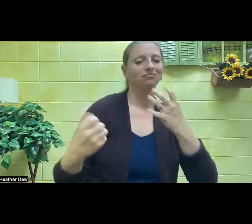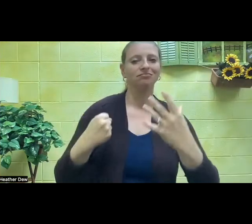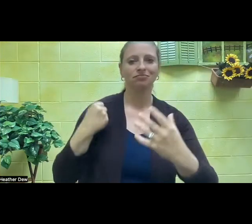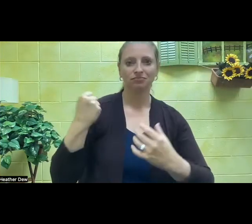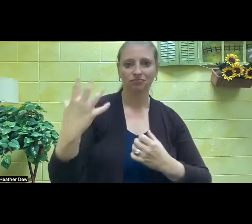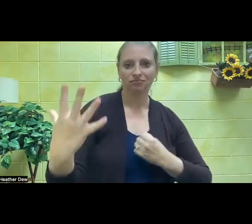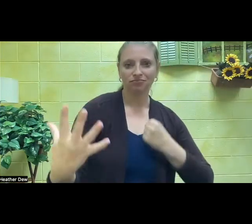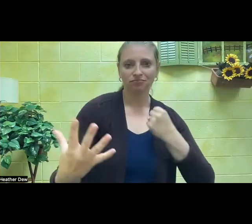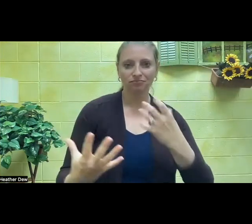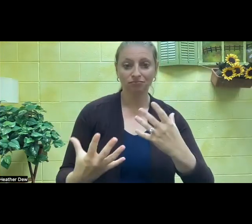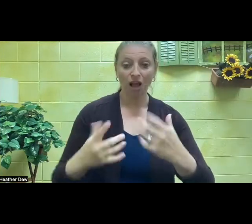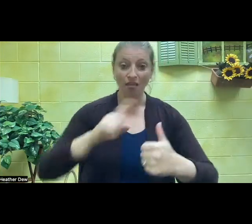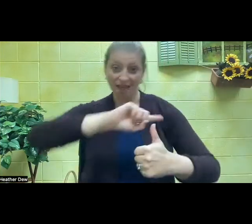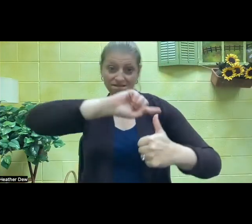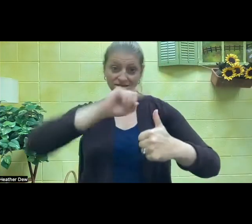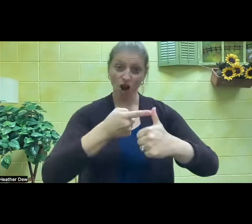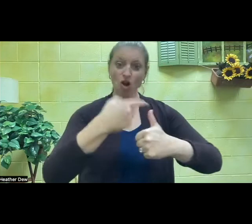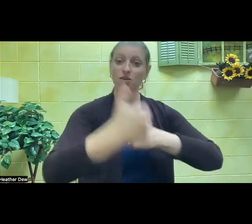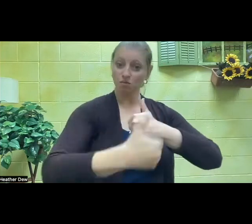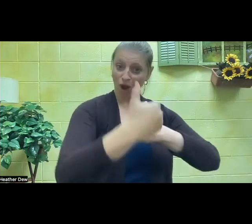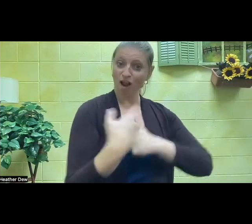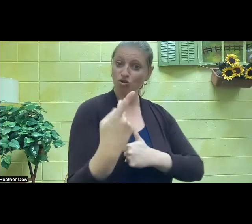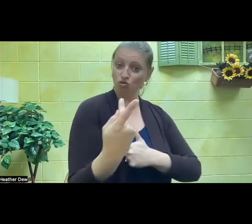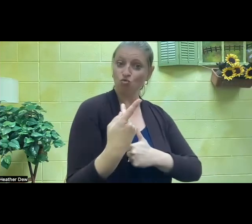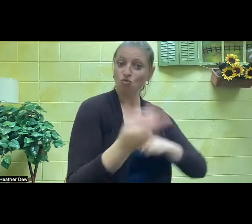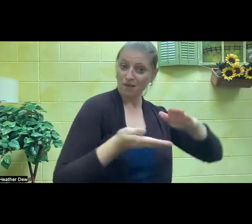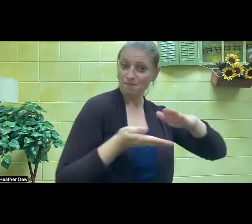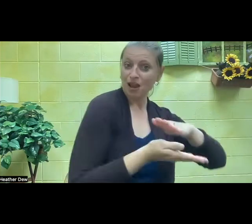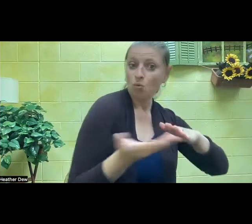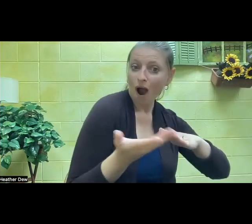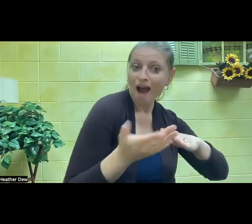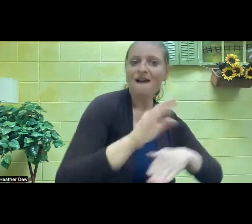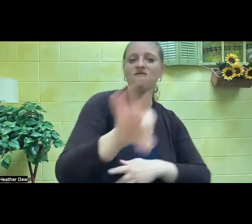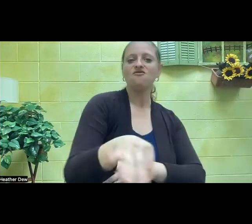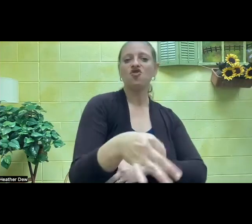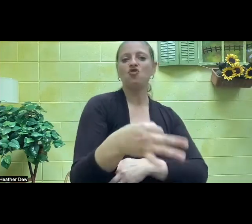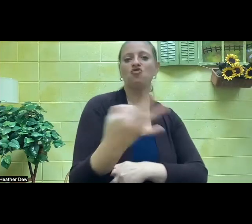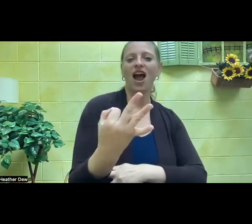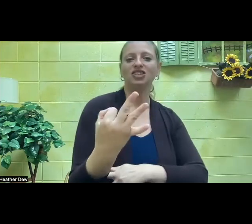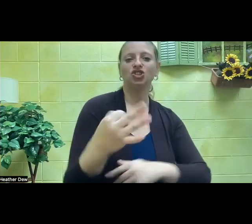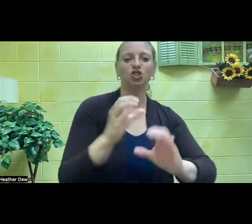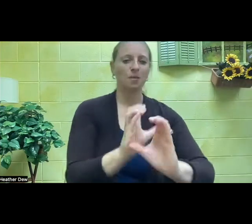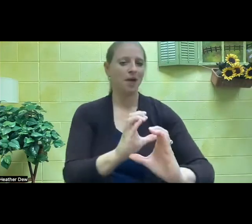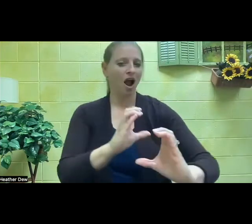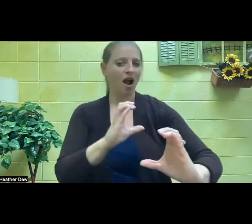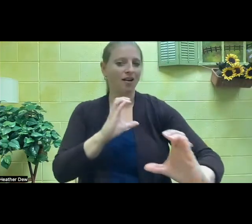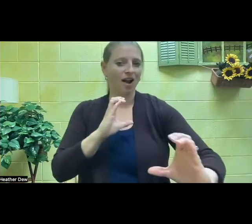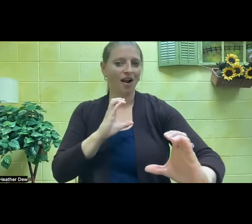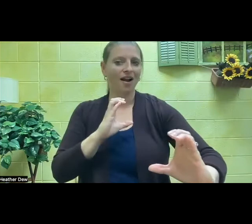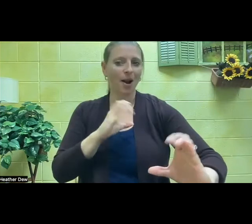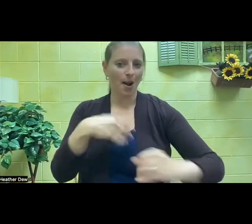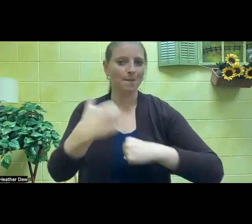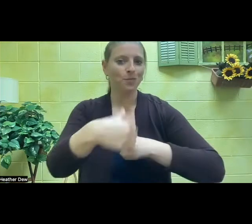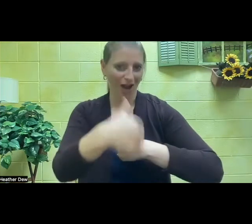The very first bread we made a very long time ago was French. It was called a baguette. Papan learned to